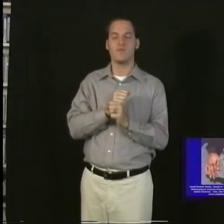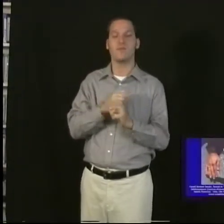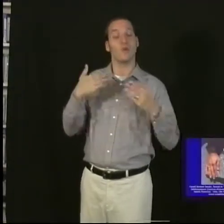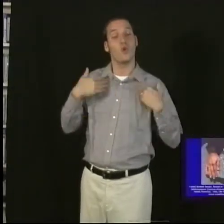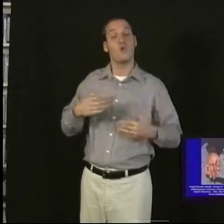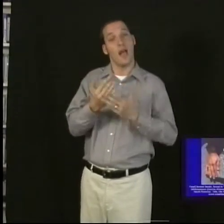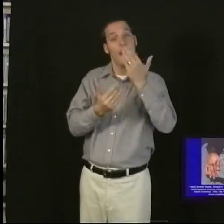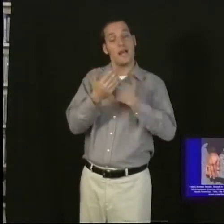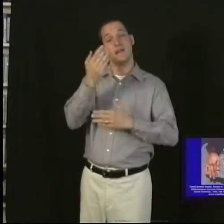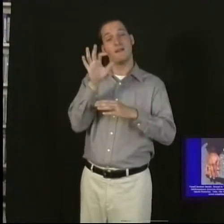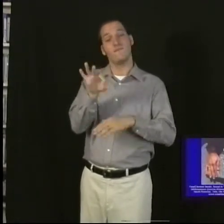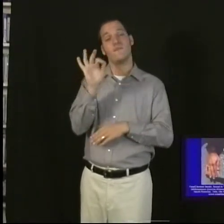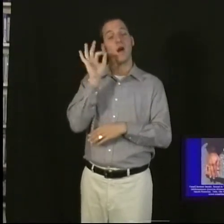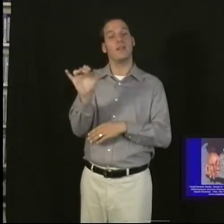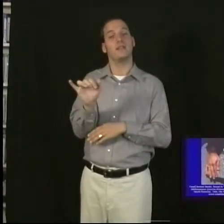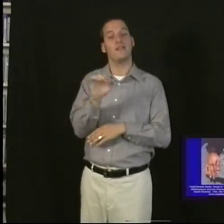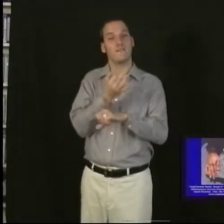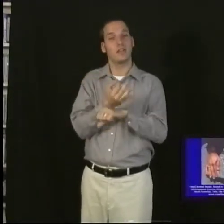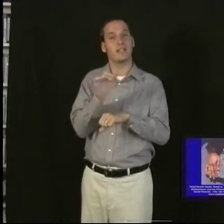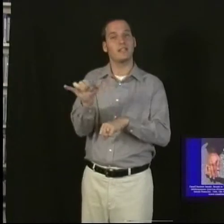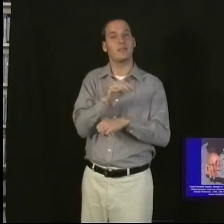as dinosaurs were found fossilized.